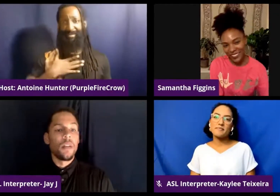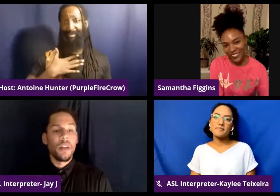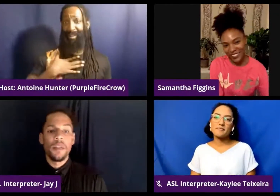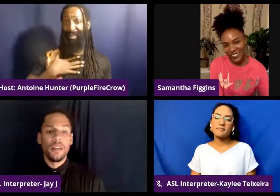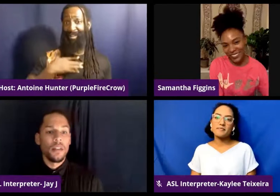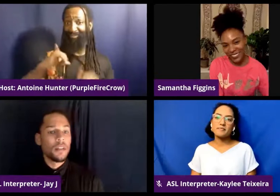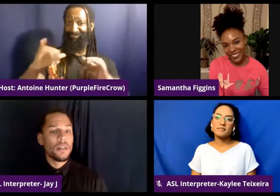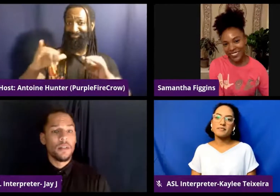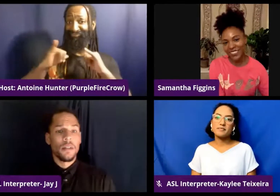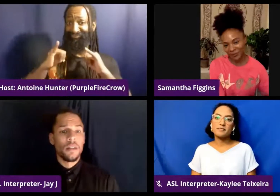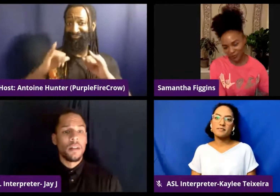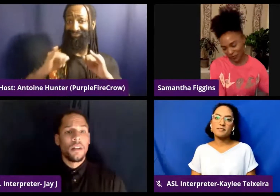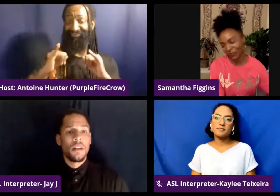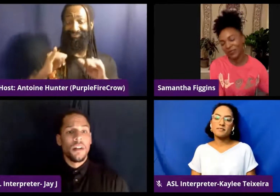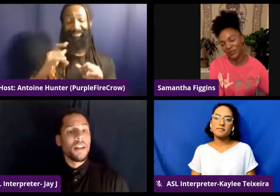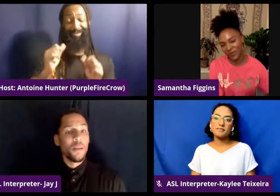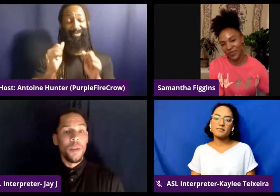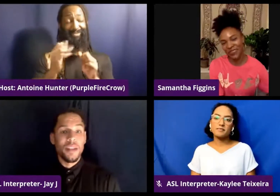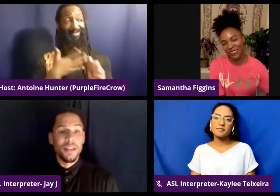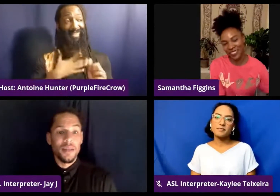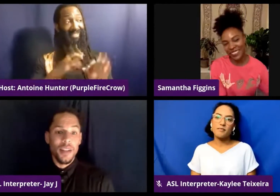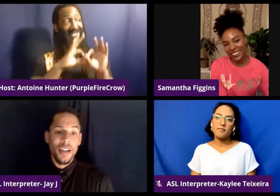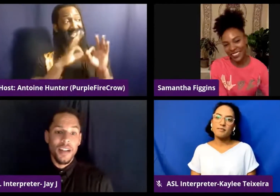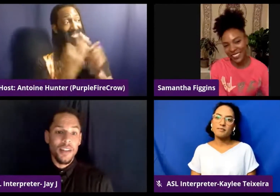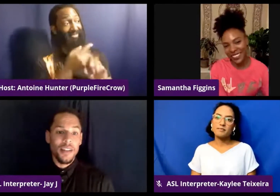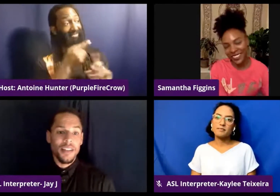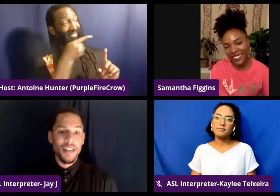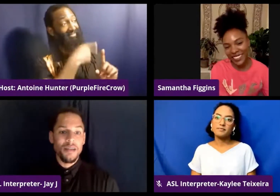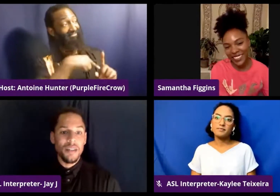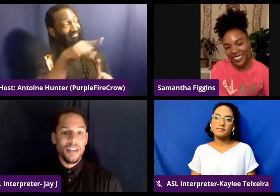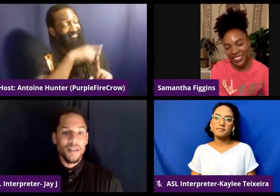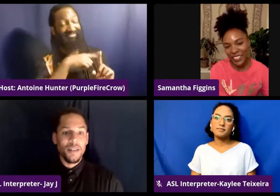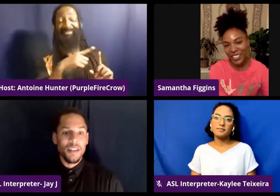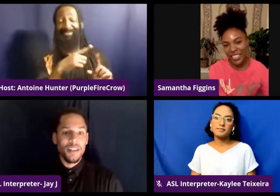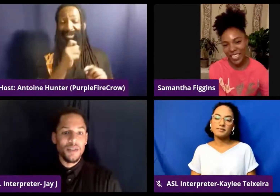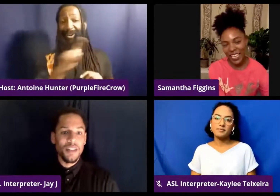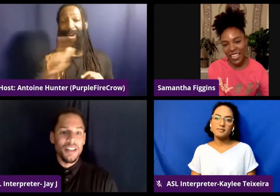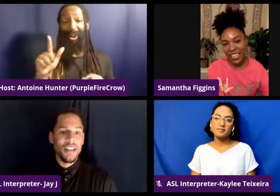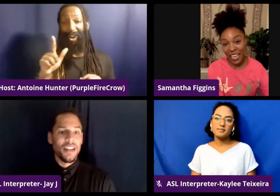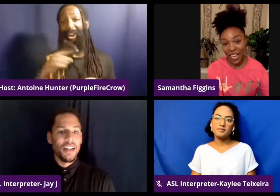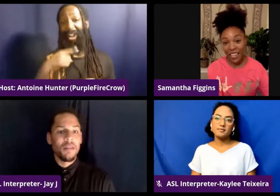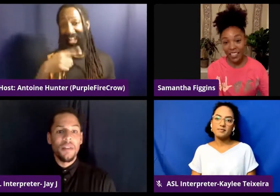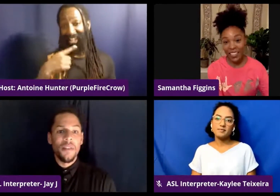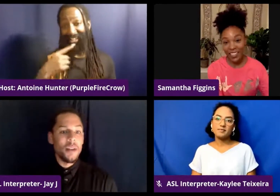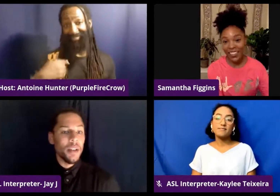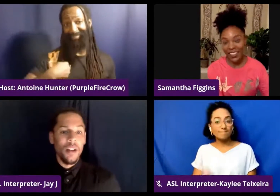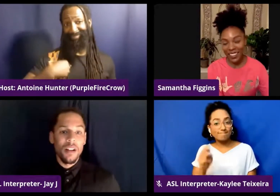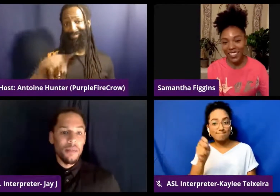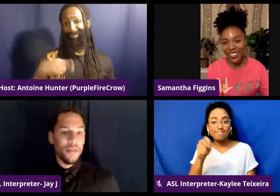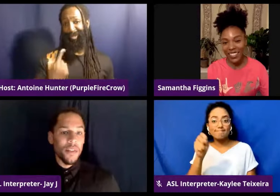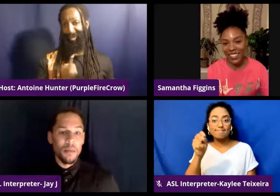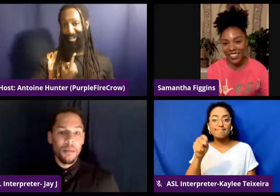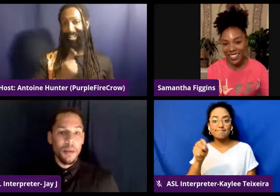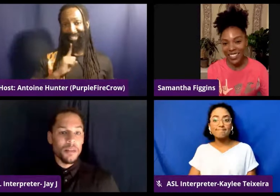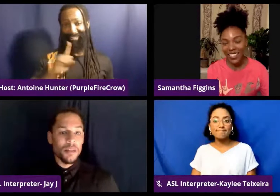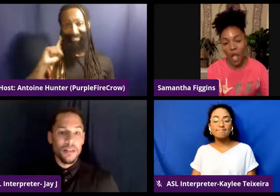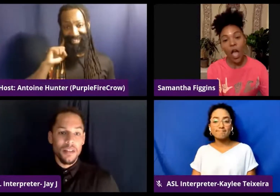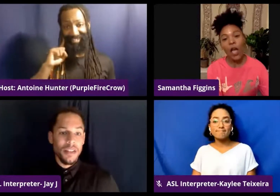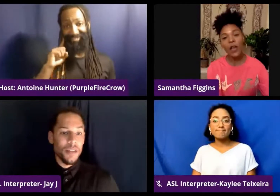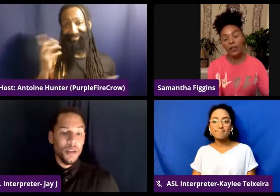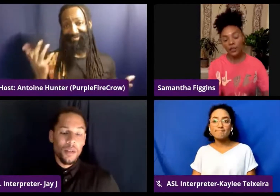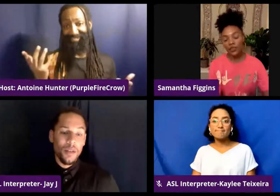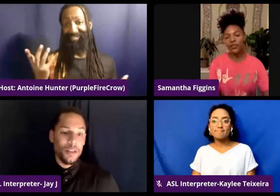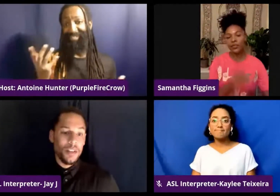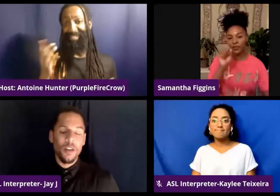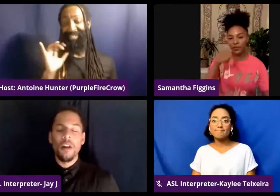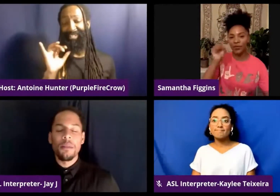I know that feeling. We had the same kind of history. Yeah. My family, all of my family members